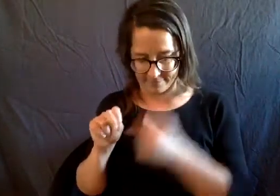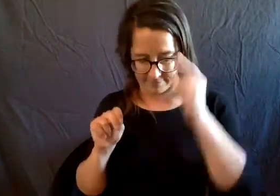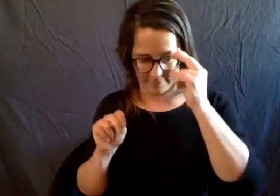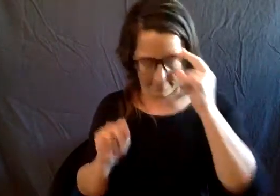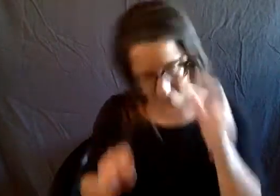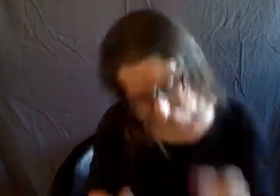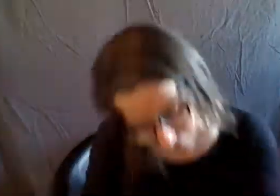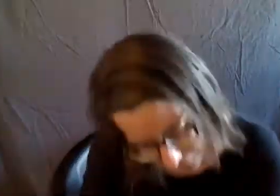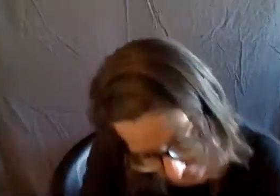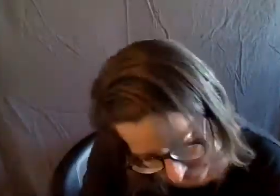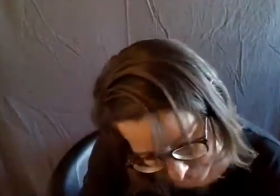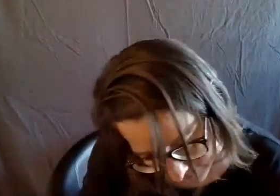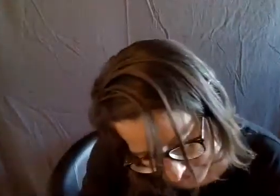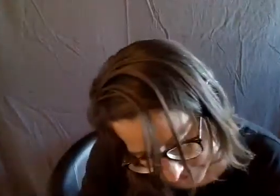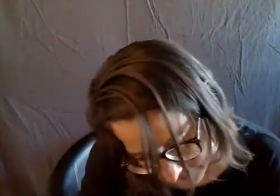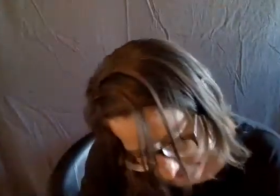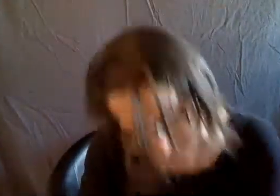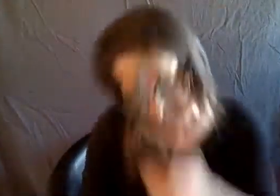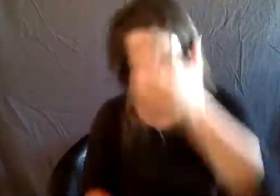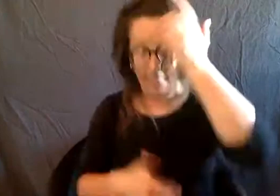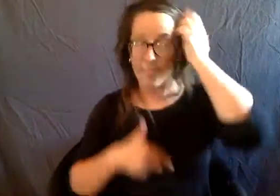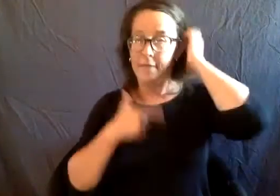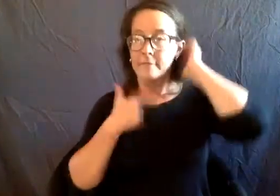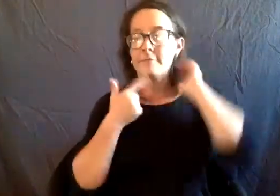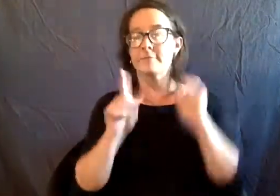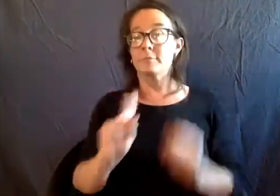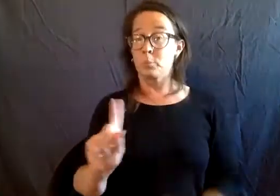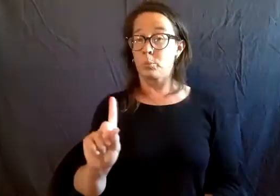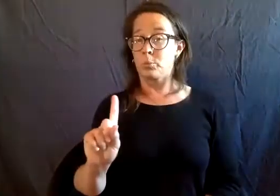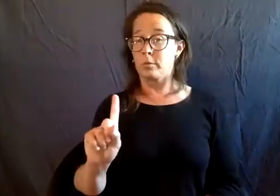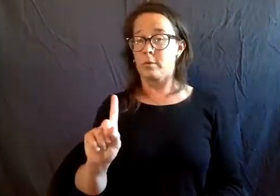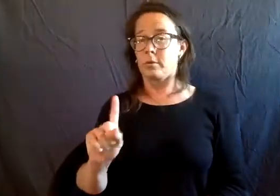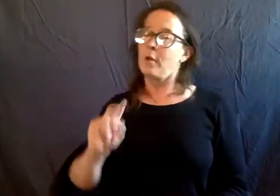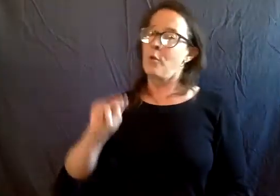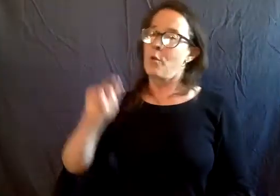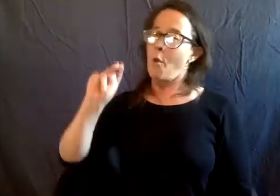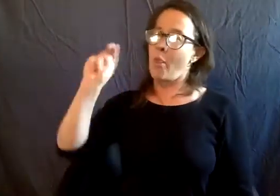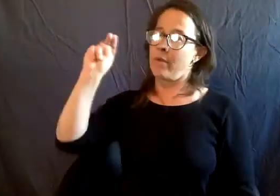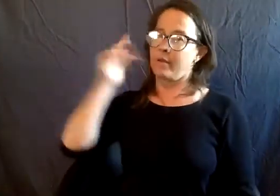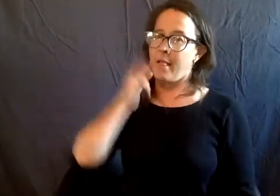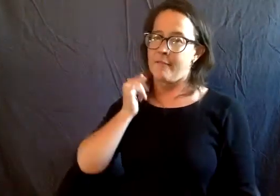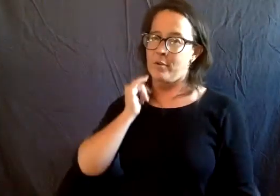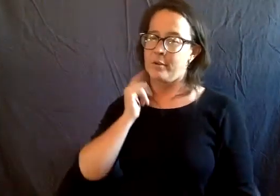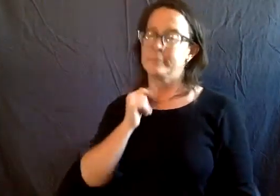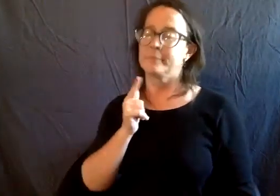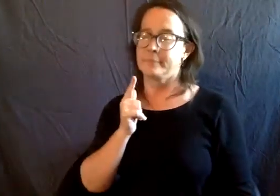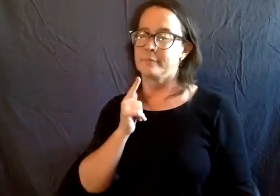Unlike the other young people that we've heard from today, I live in Northern California. I did originally